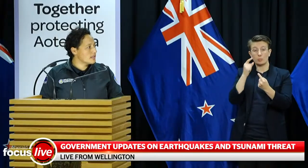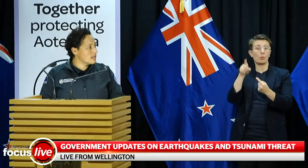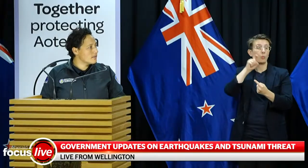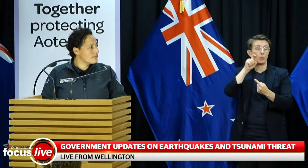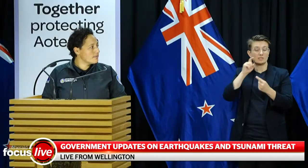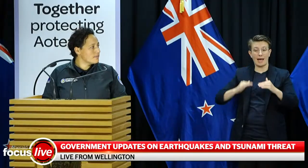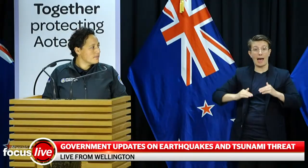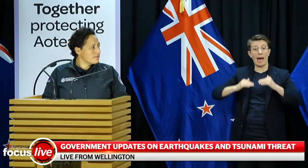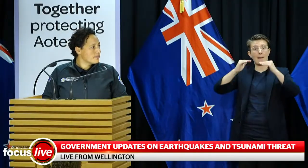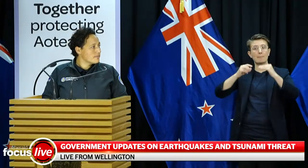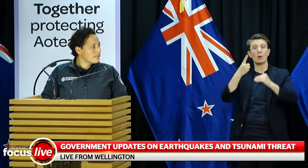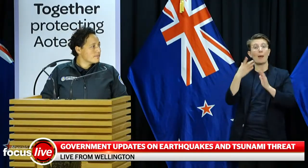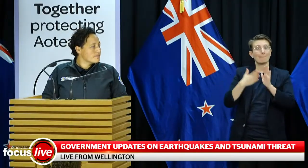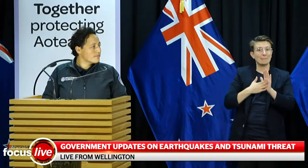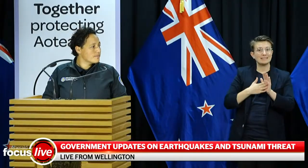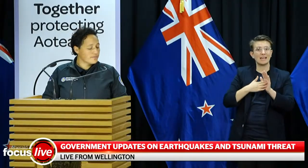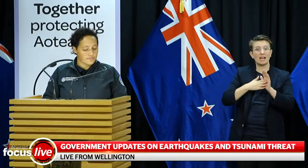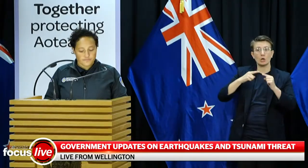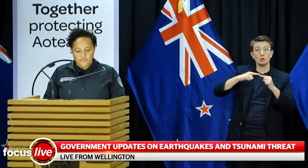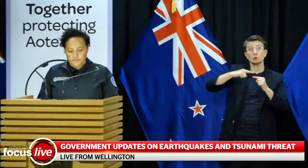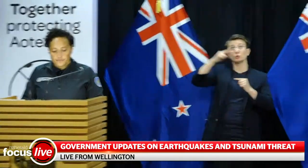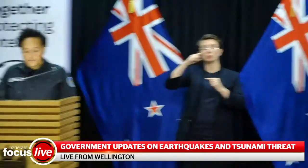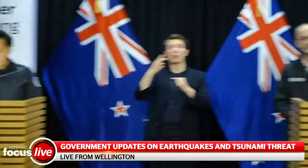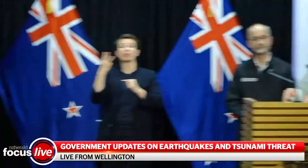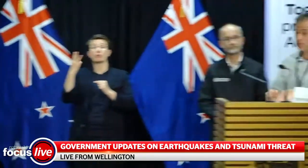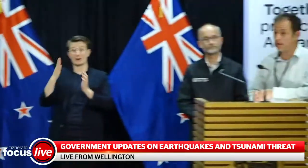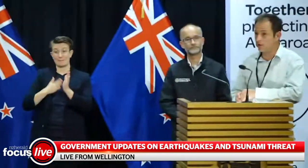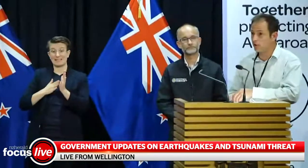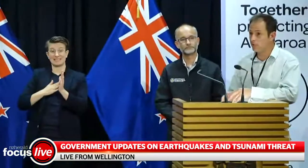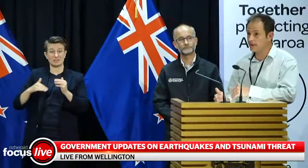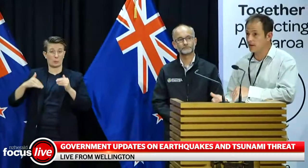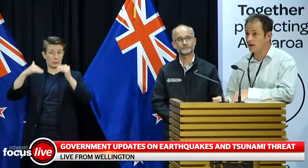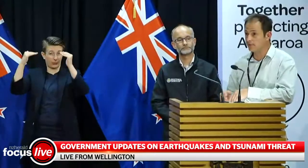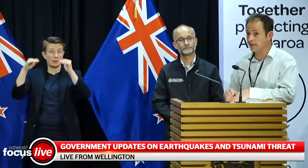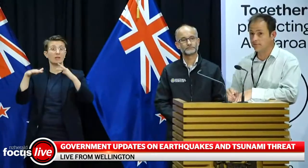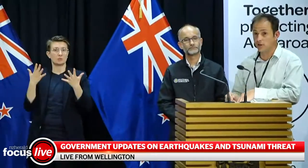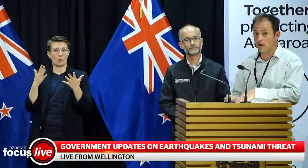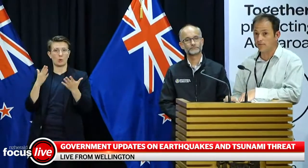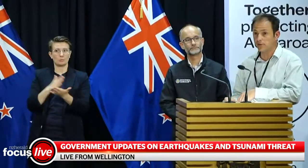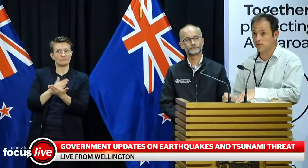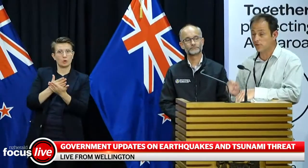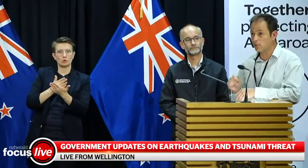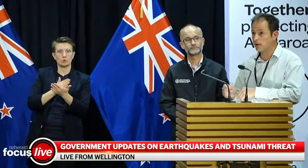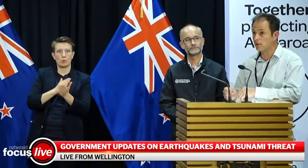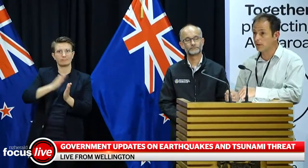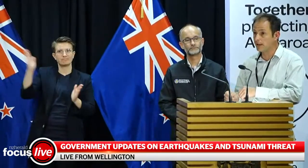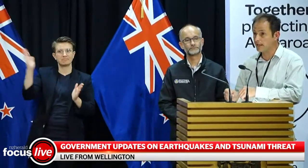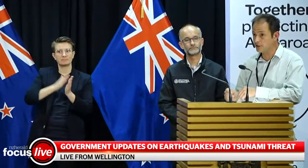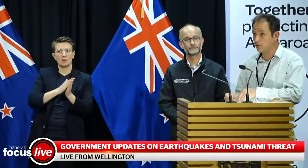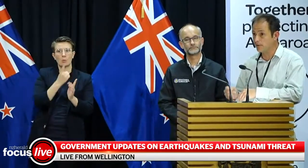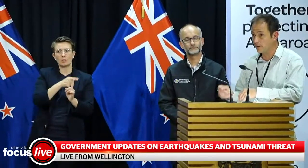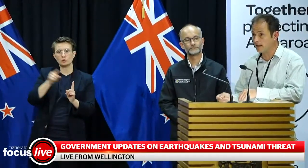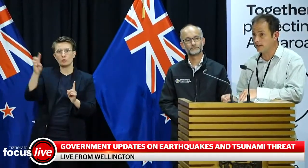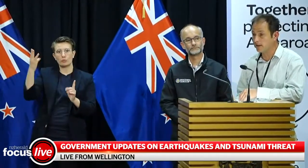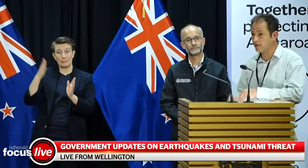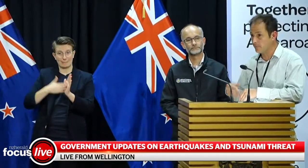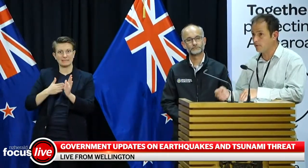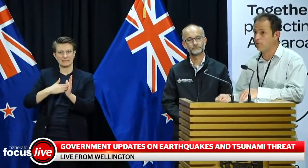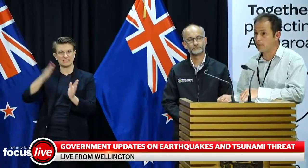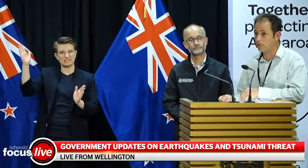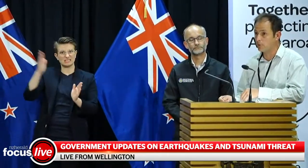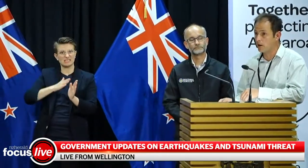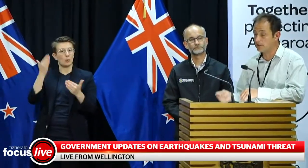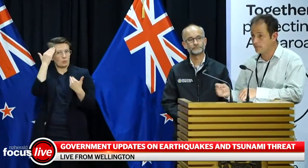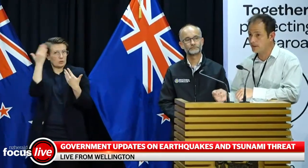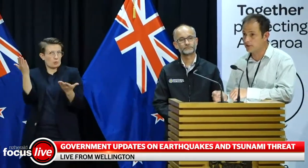to add something there. Sure. We know from previous experience around the globe that time saves lives, so the quicker we can issue advice, the